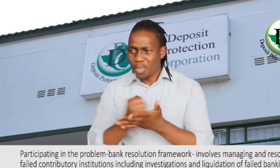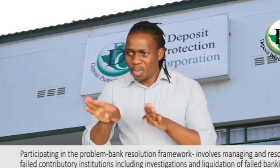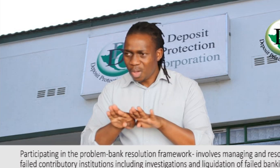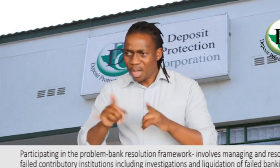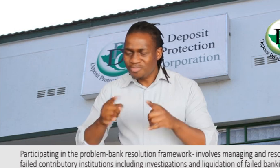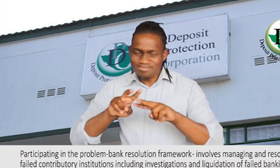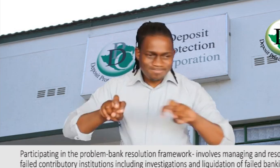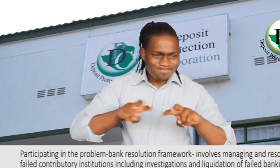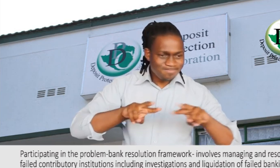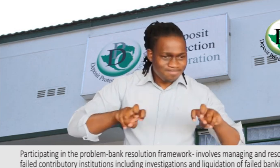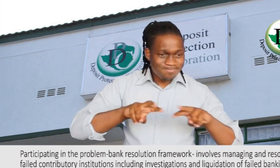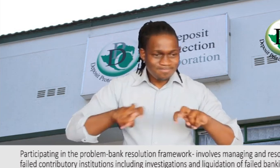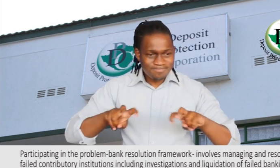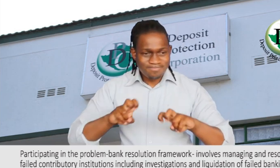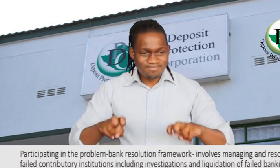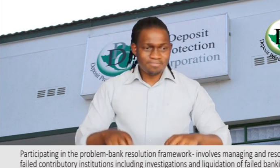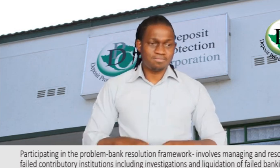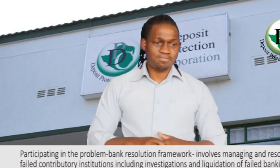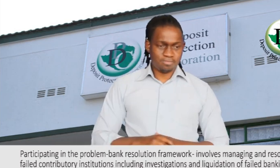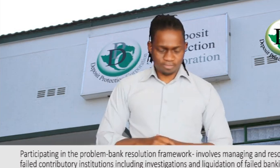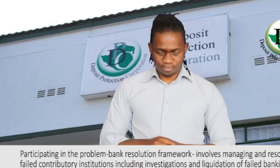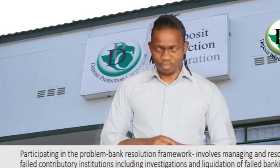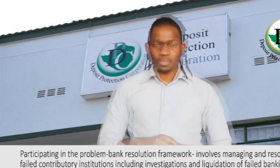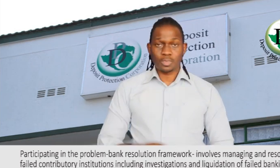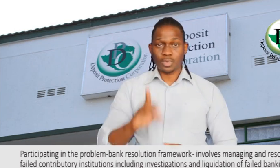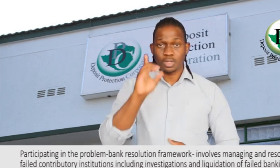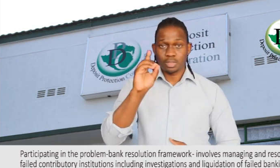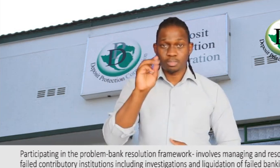institutions, including investigations and liquidation of failed banking institutions.